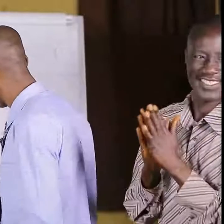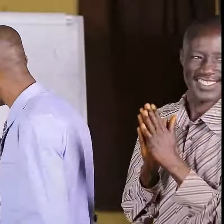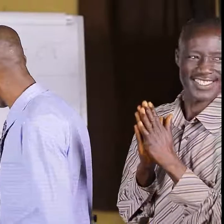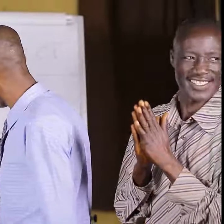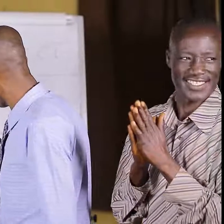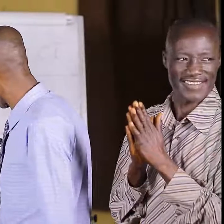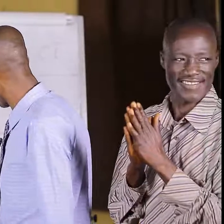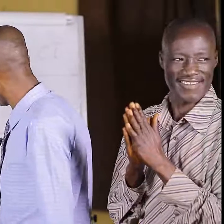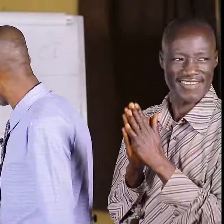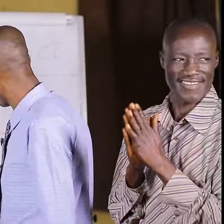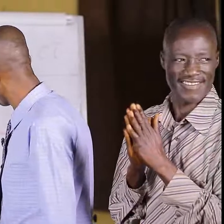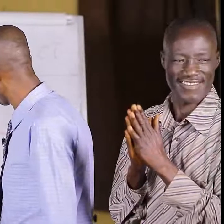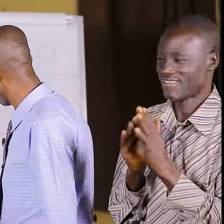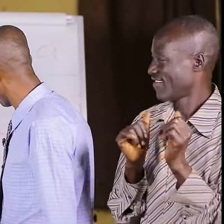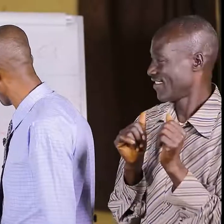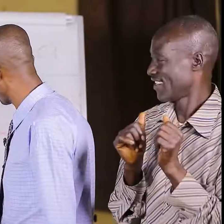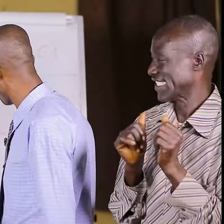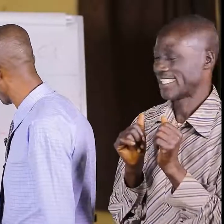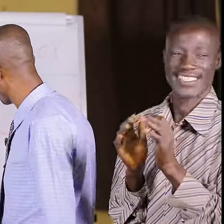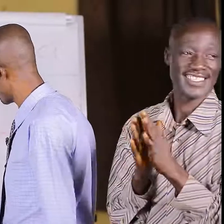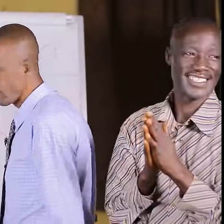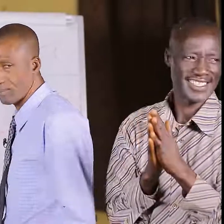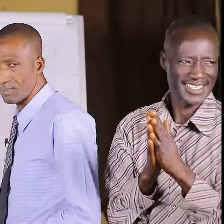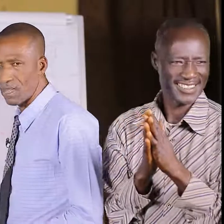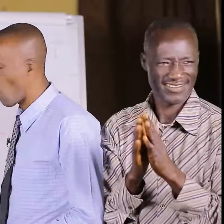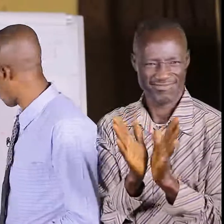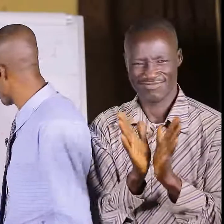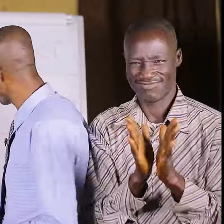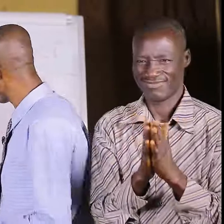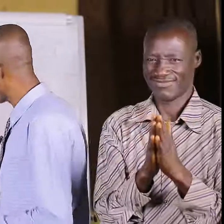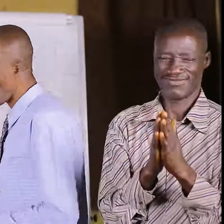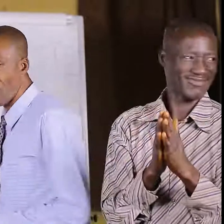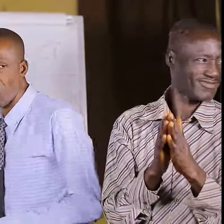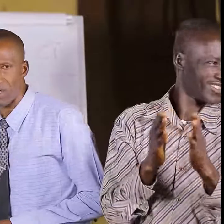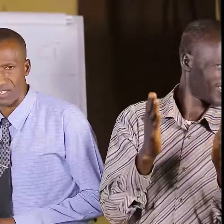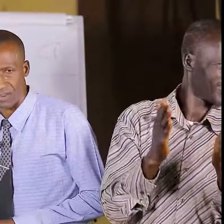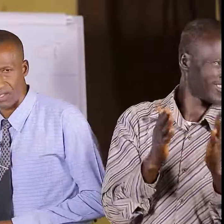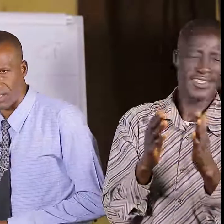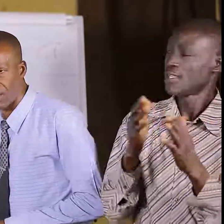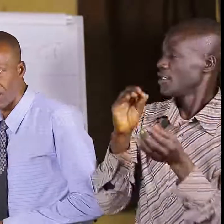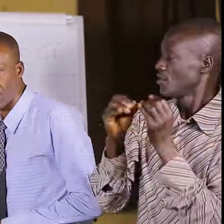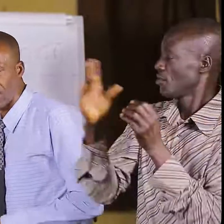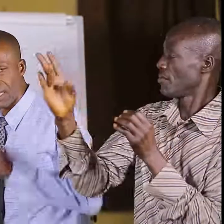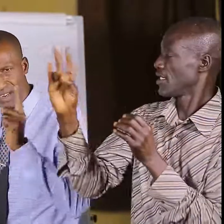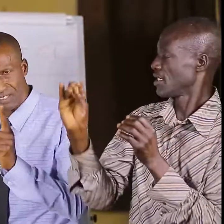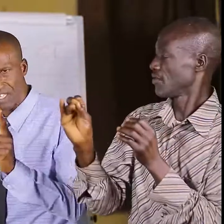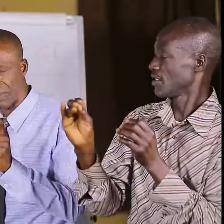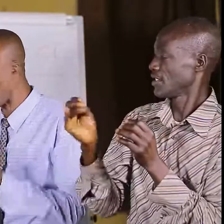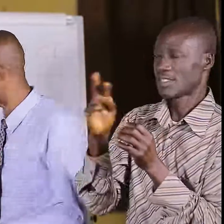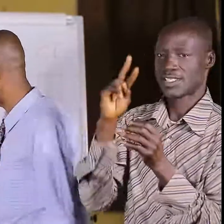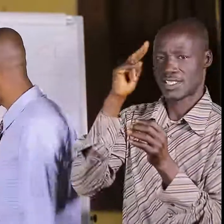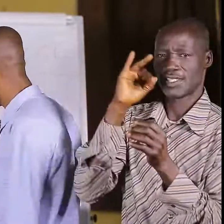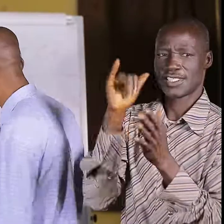Let me give a number 70. Why is this number called 70? The reason